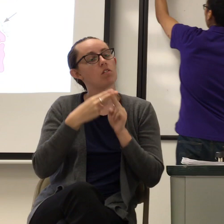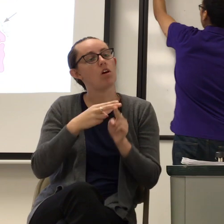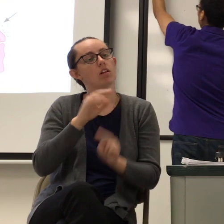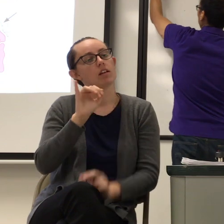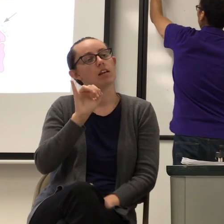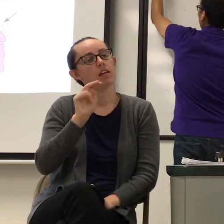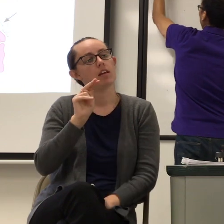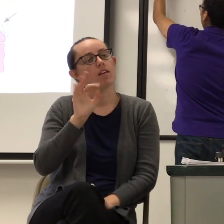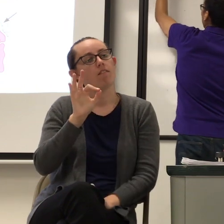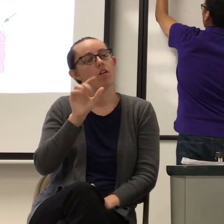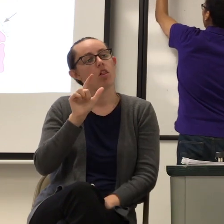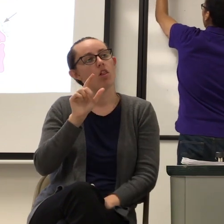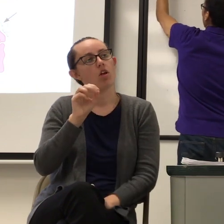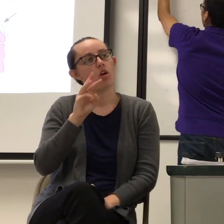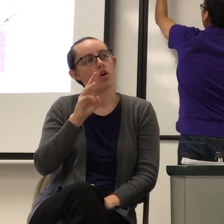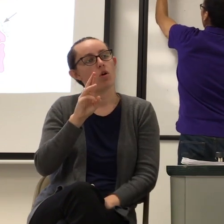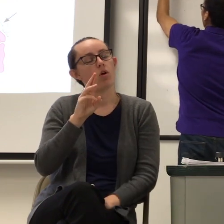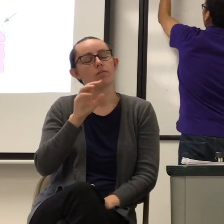or ventricular filling.